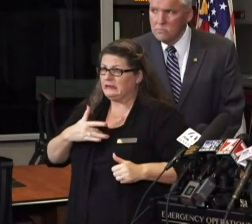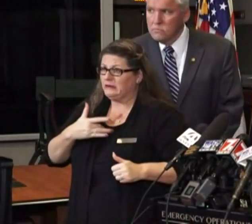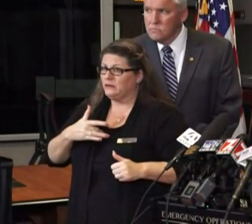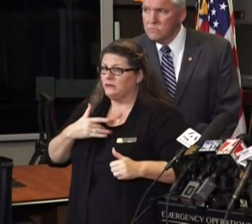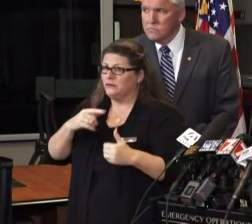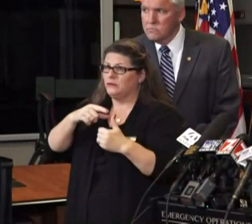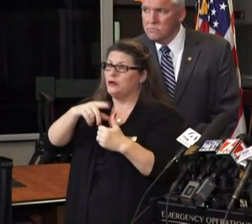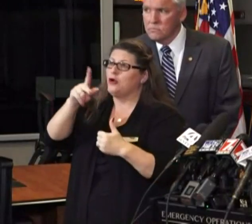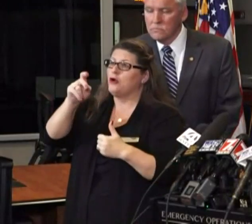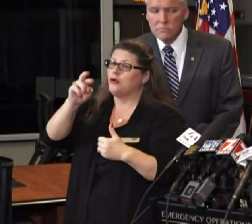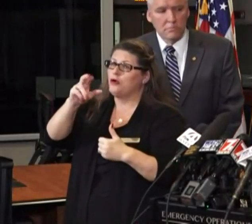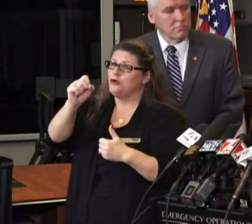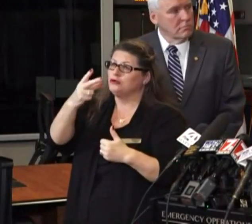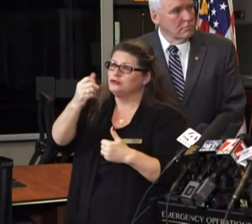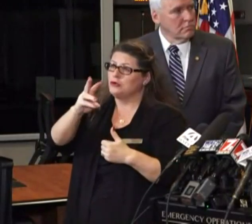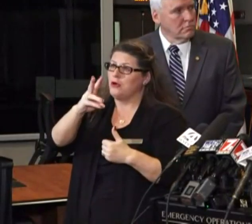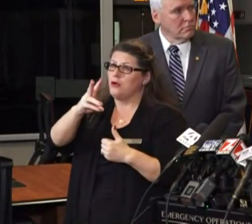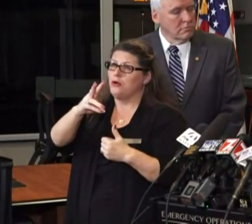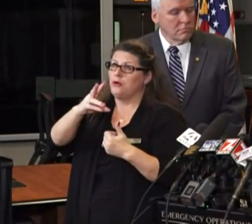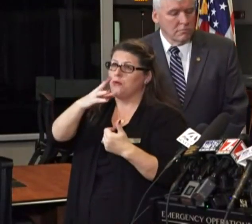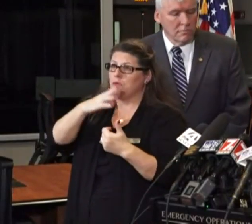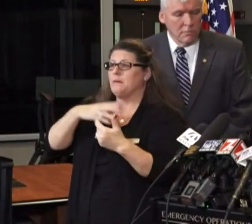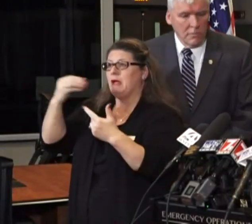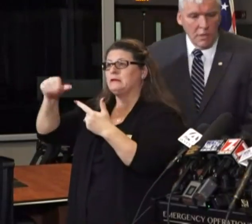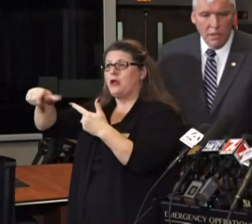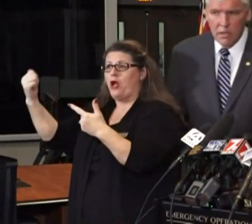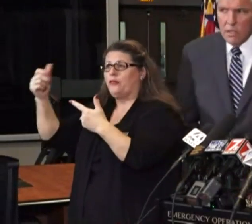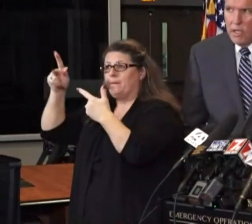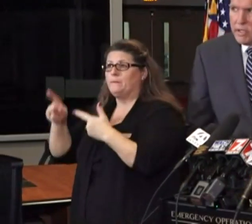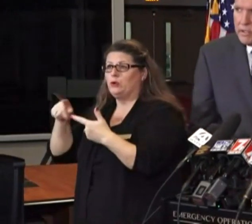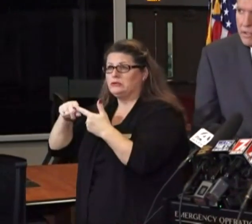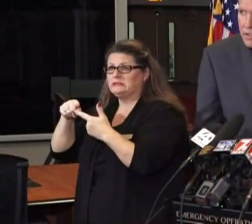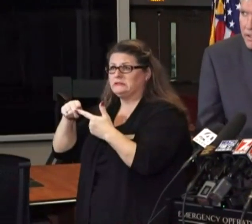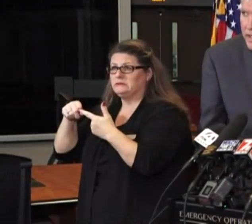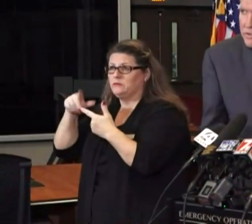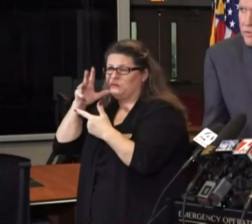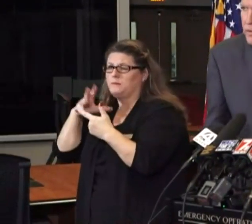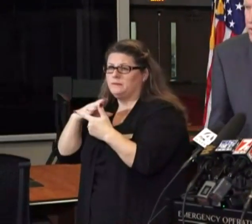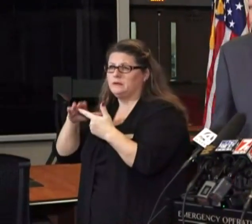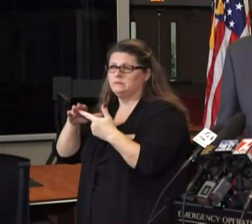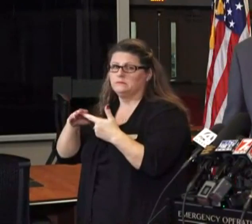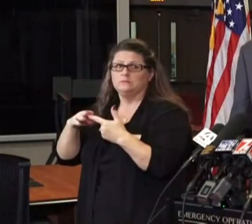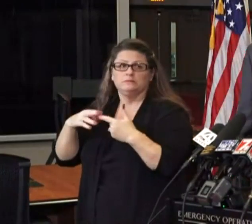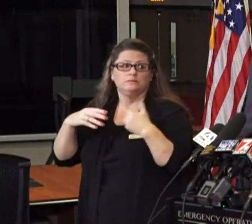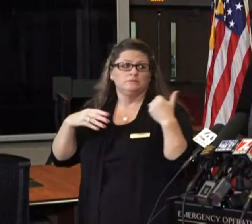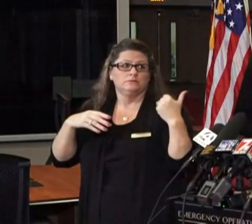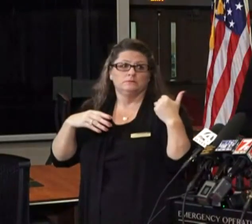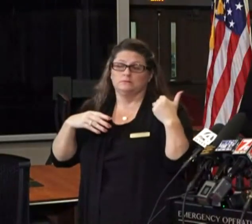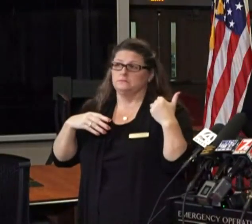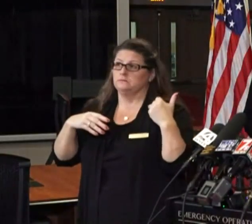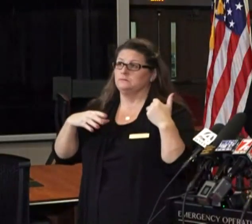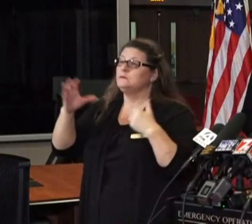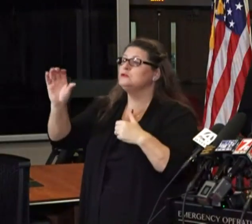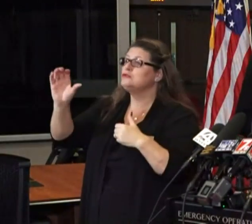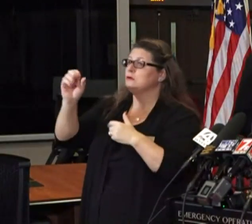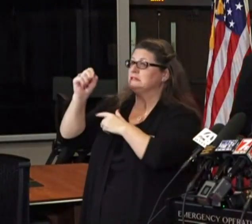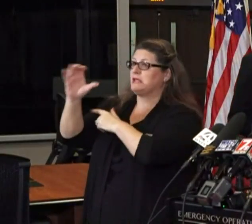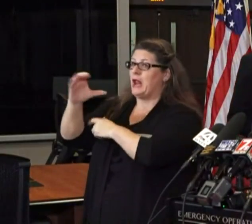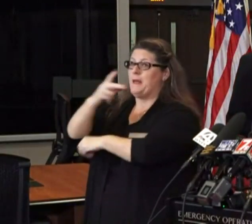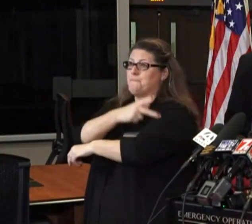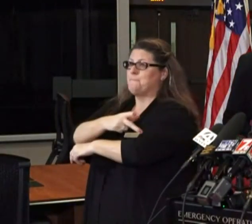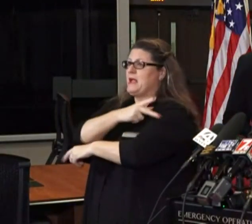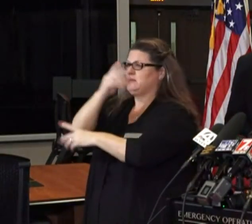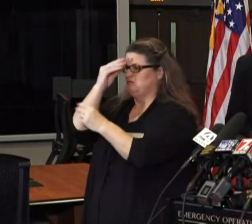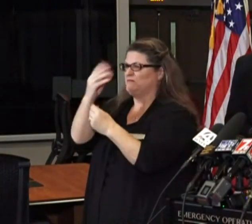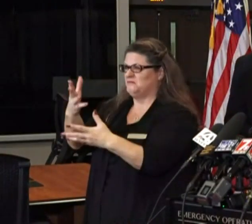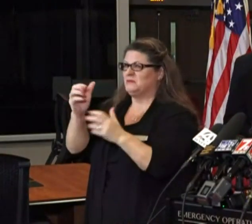current condition, how is the other individual feeling right now? I can answer the question about the Charleston patient.